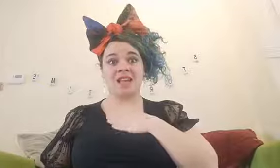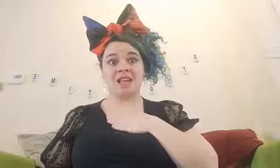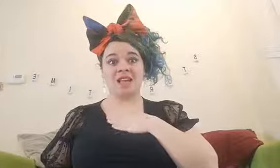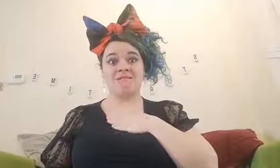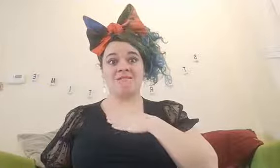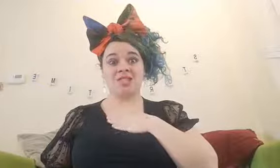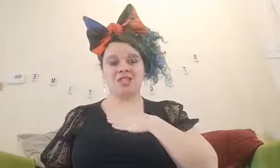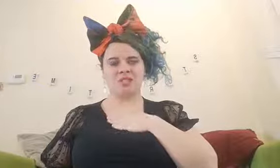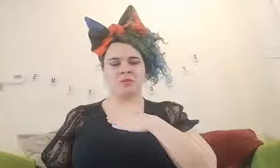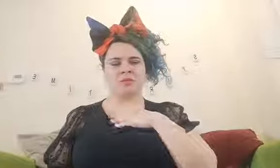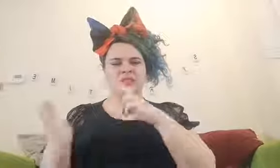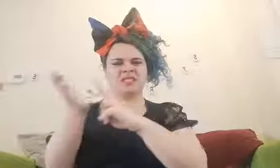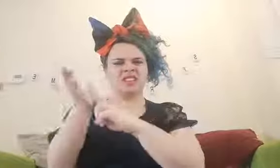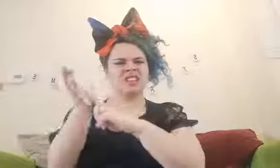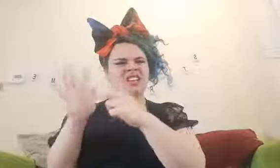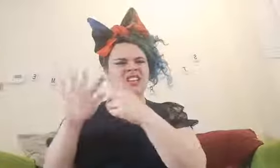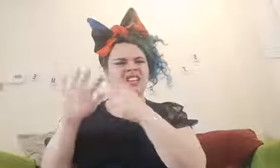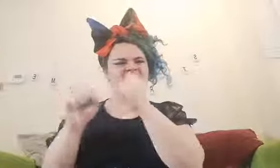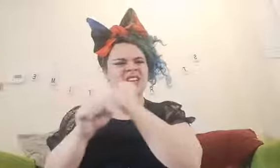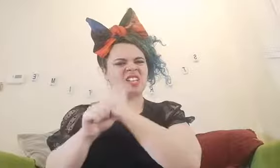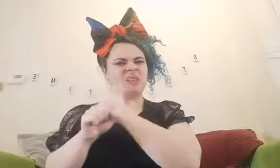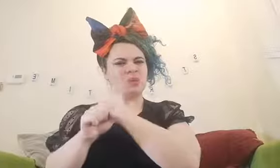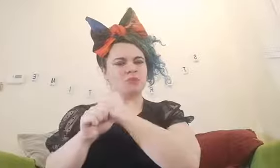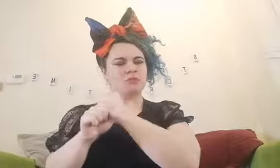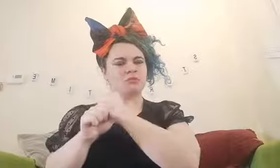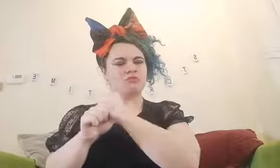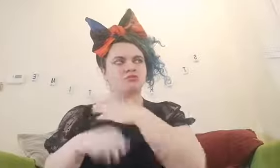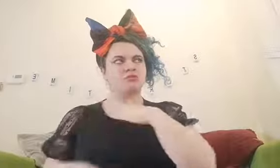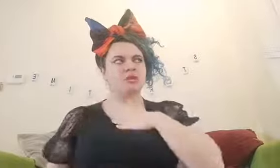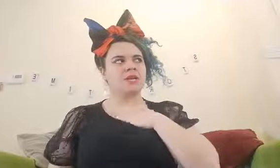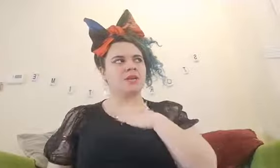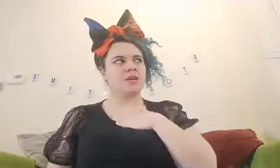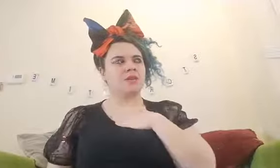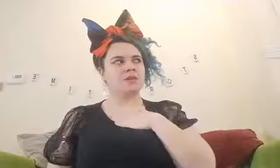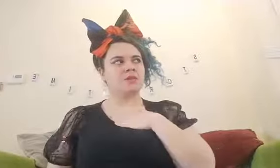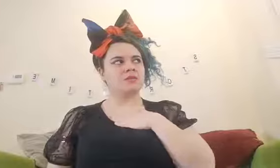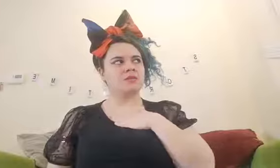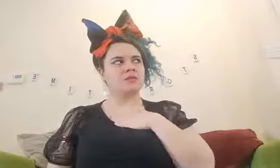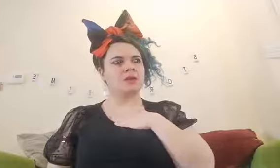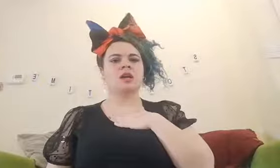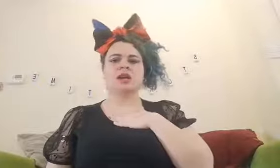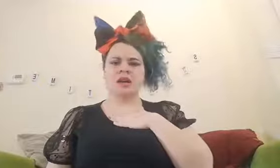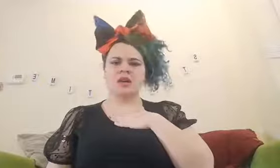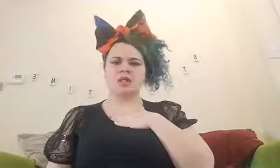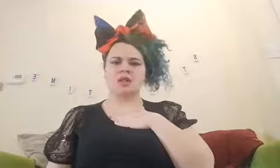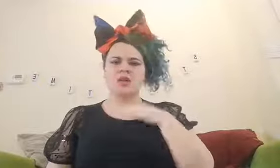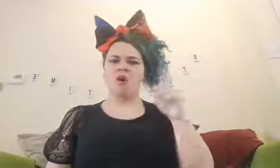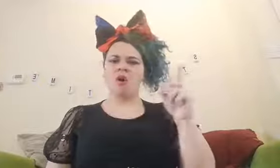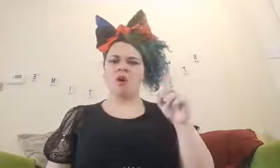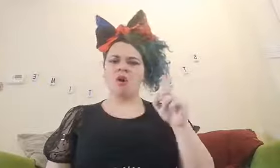they really like vegetables. Really like vegetables. So,